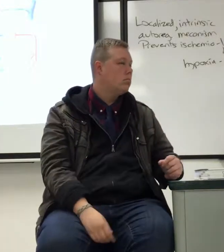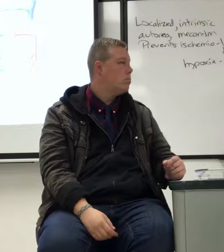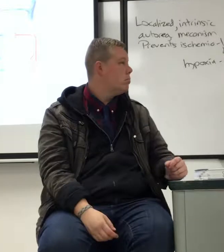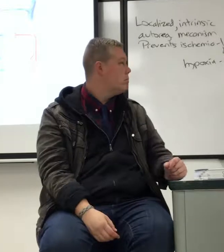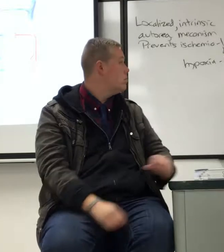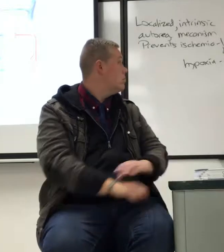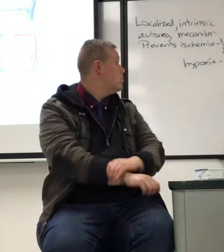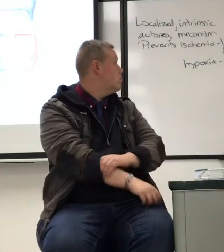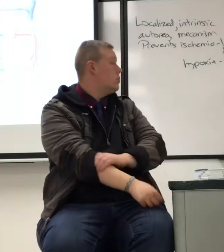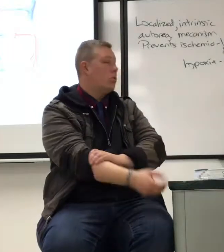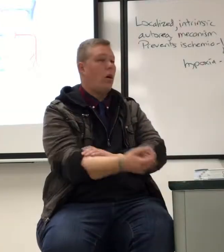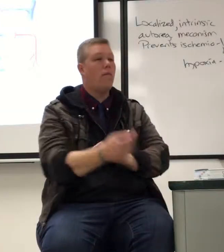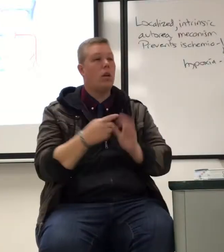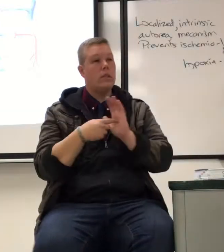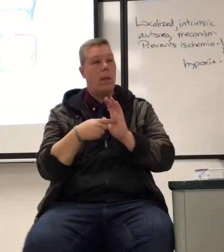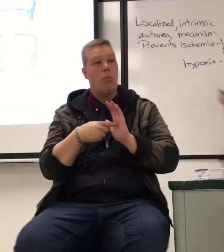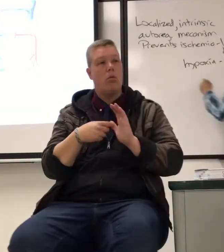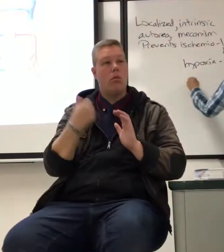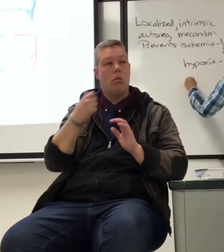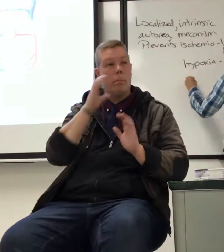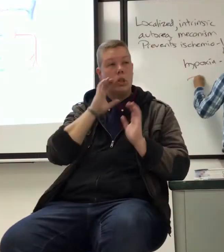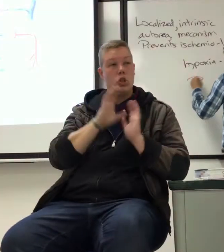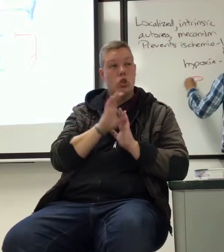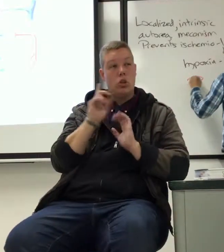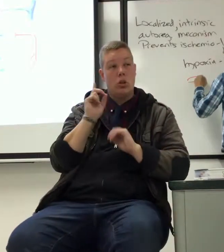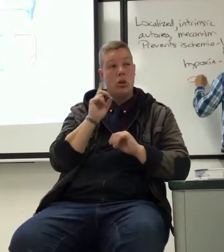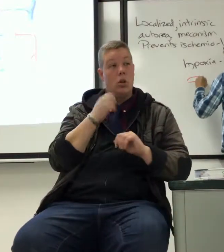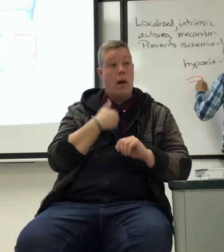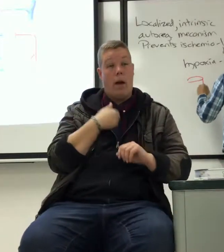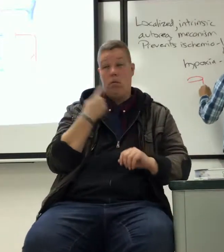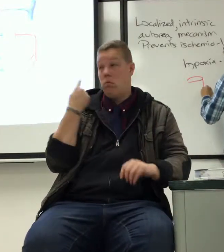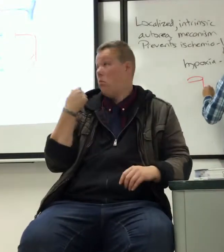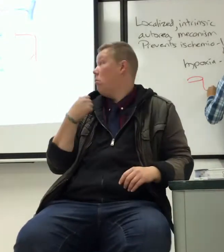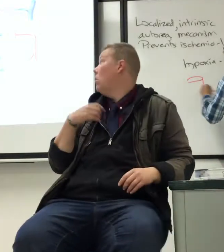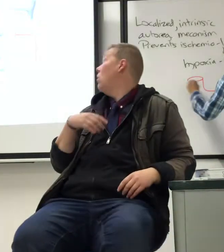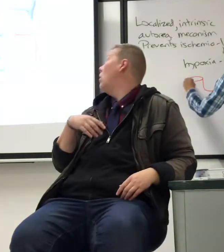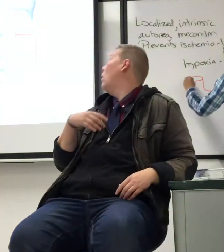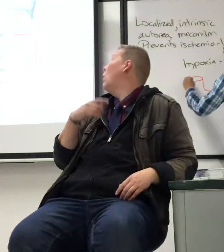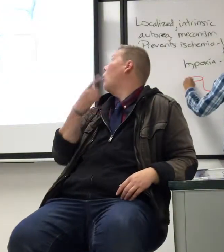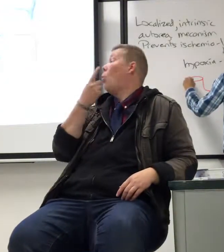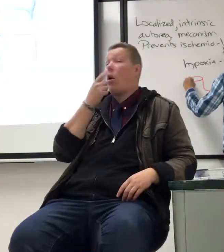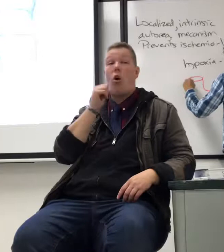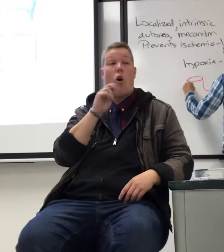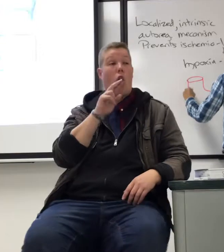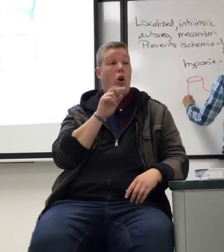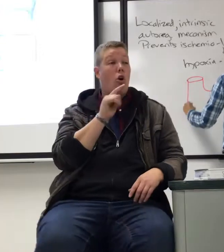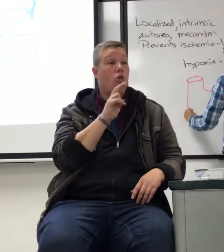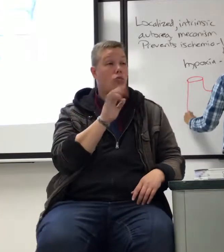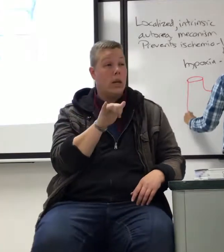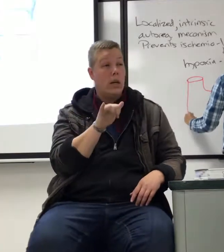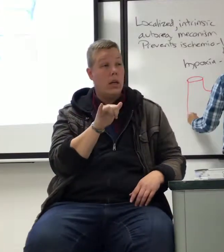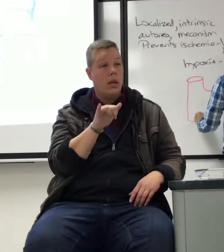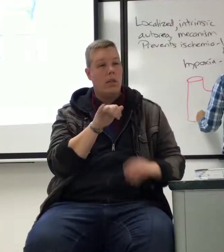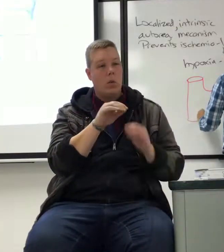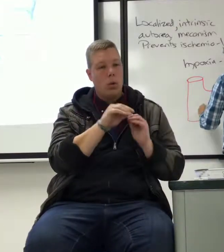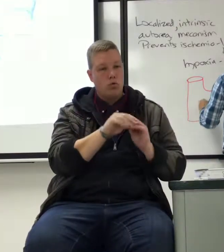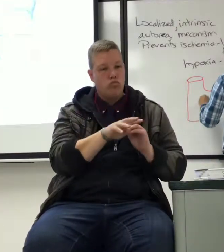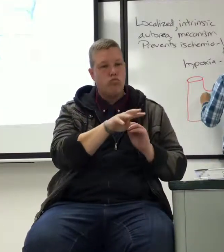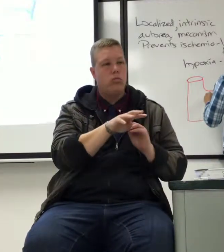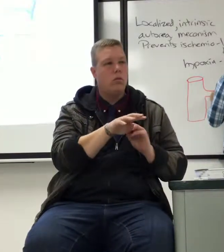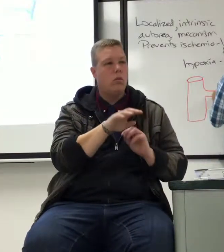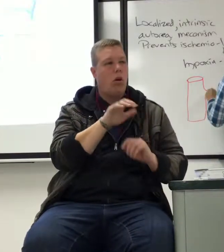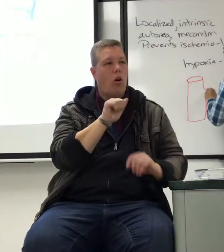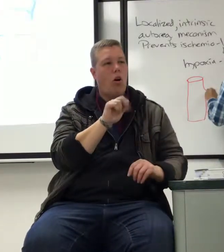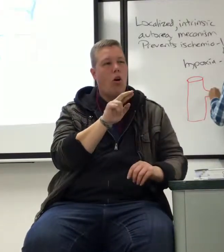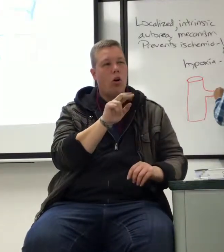So if you, like for example, that picture I show you, if you have an artery giving rise to a small arterial,